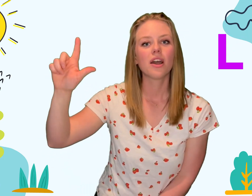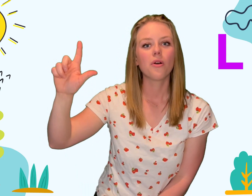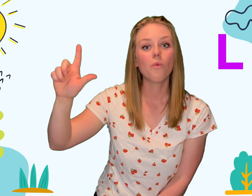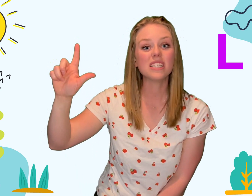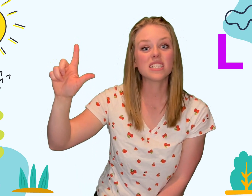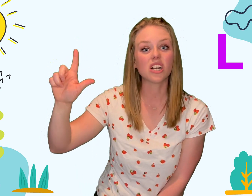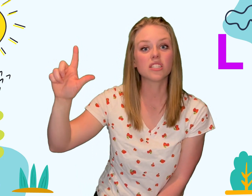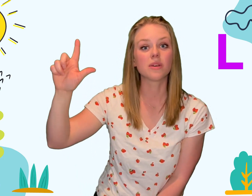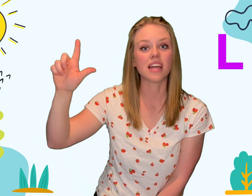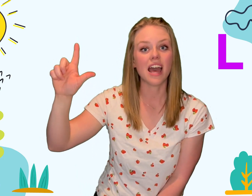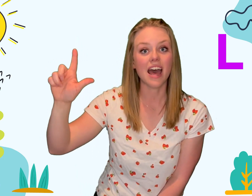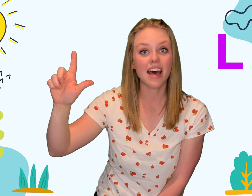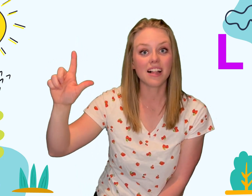What starts with L?